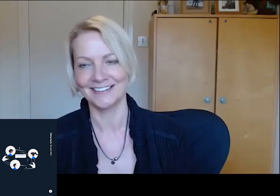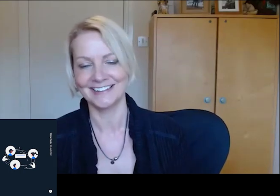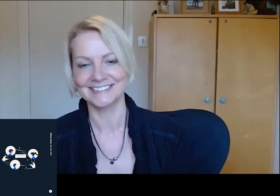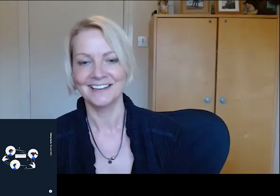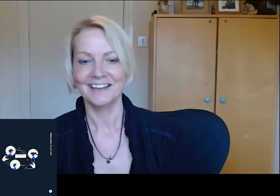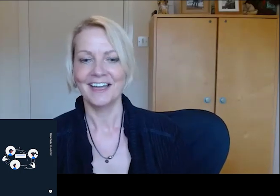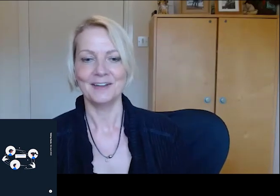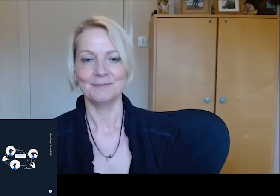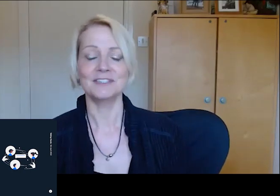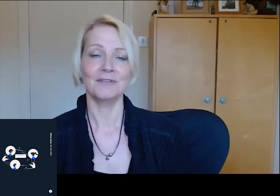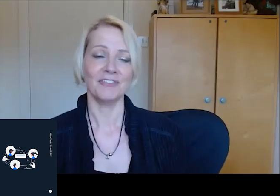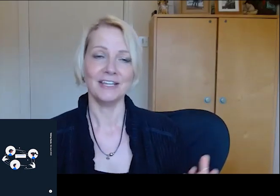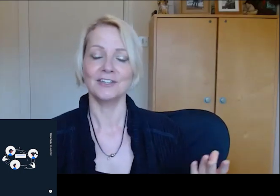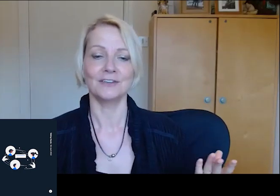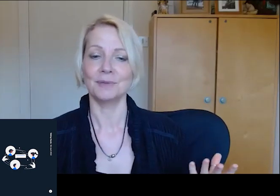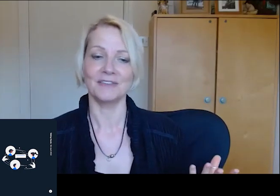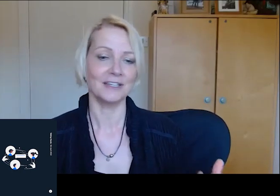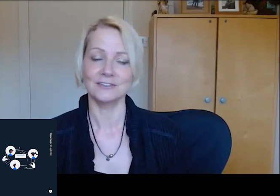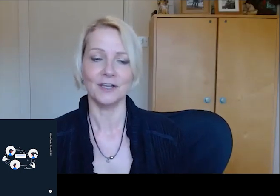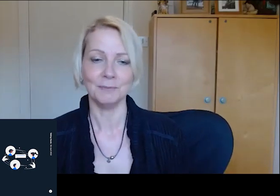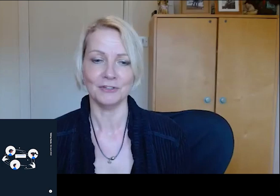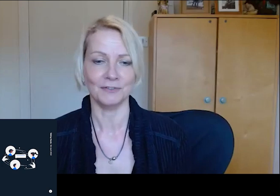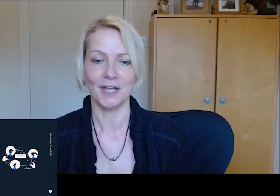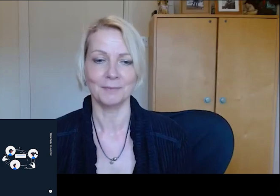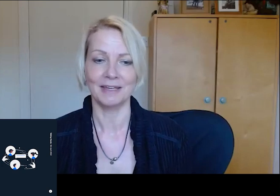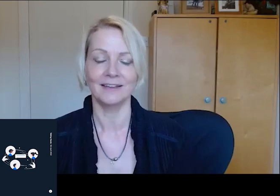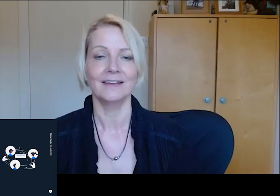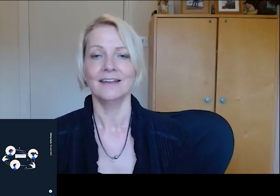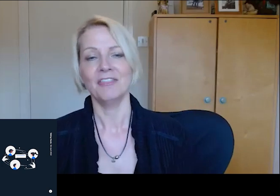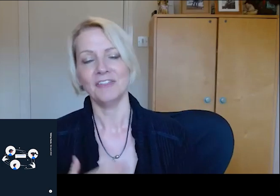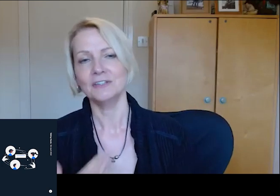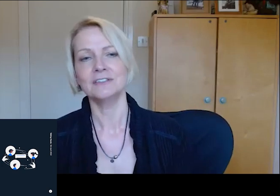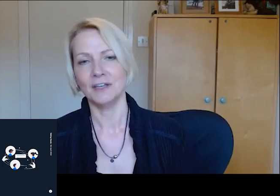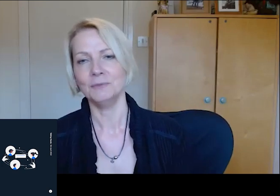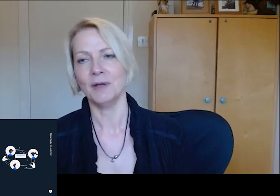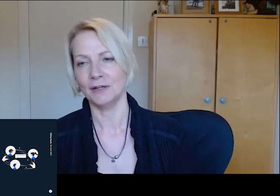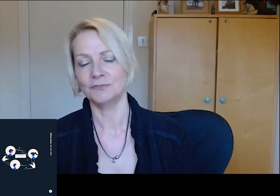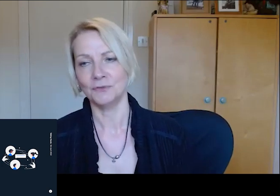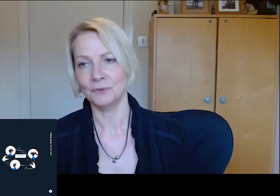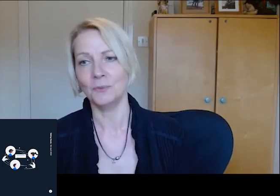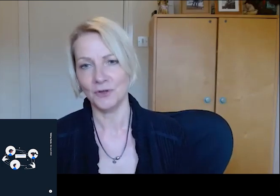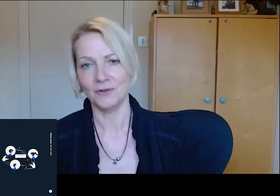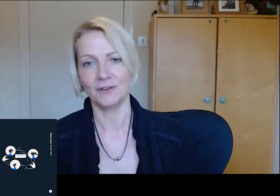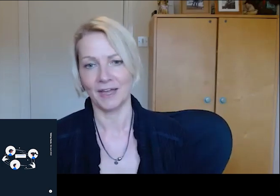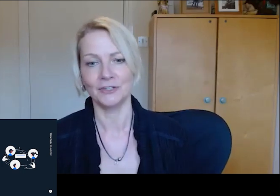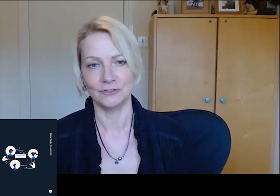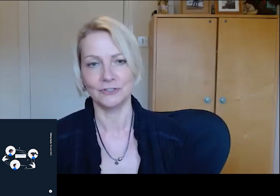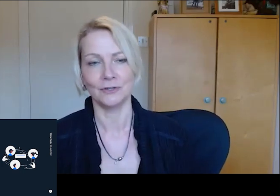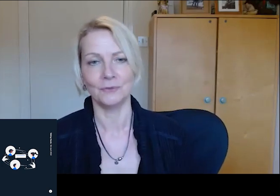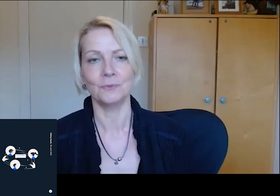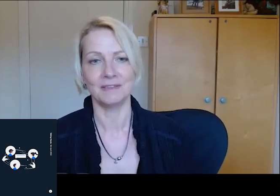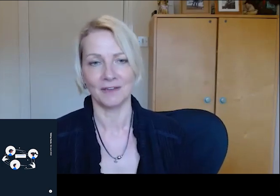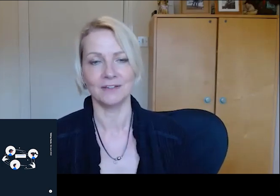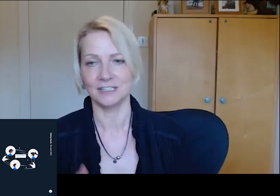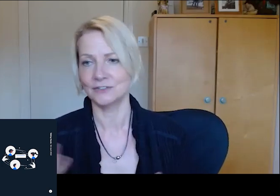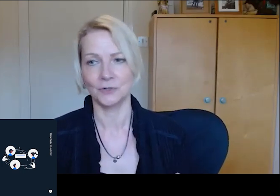this. So thank you, but thank you so much for coming, and thank you so much for all the work that you do with us in